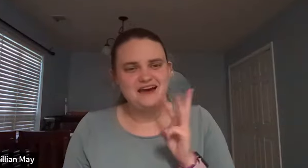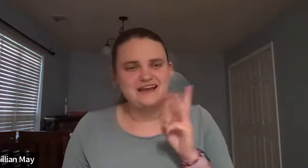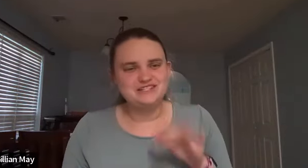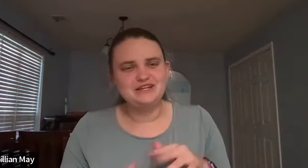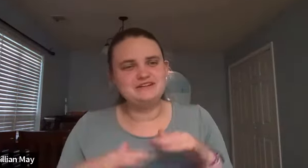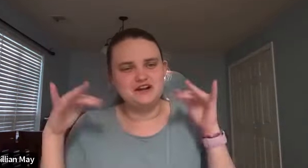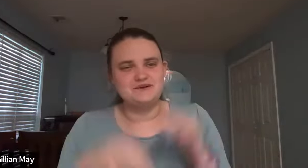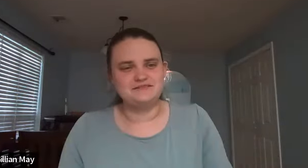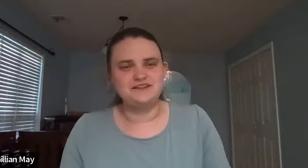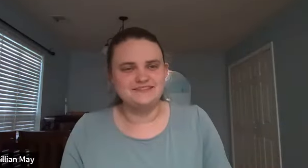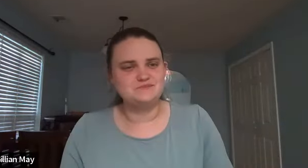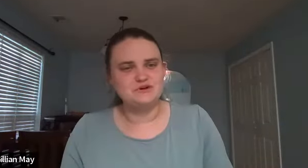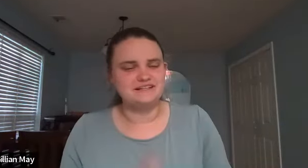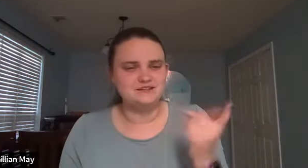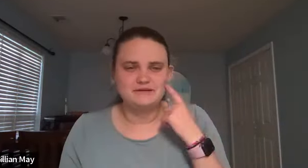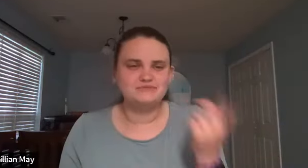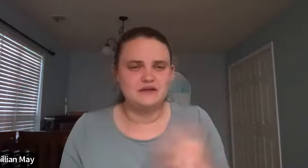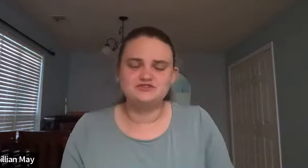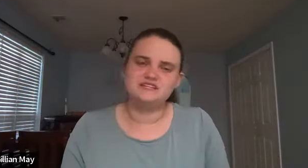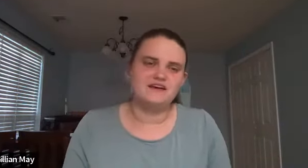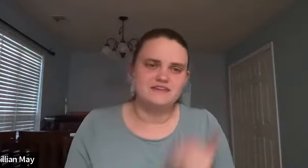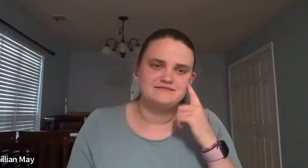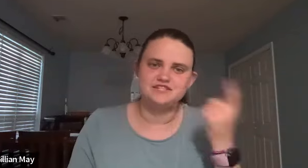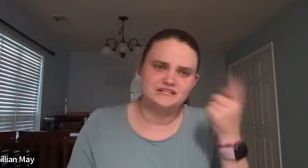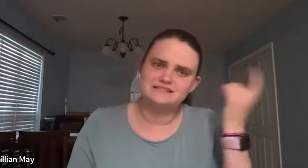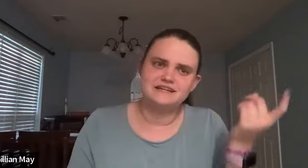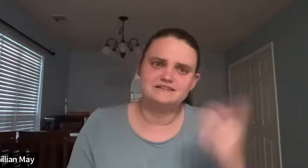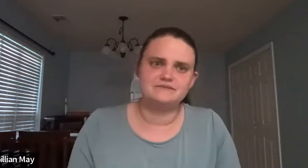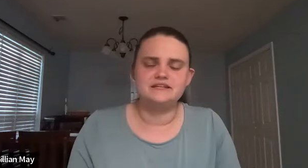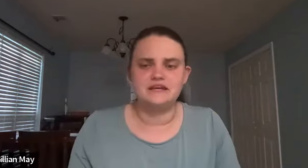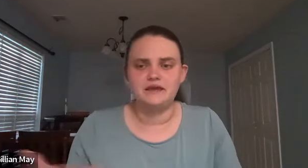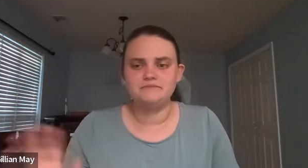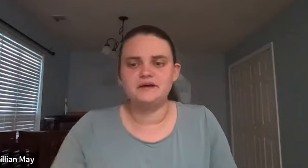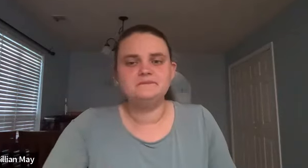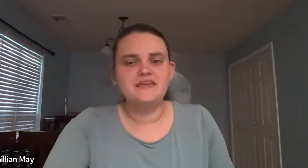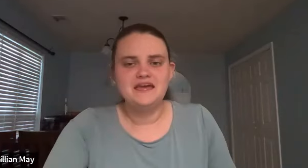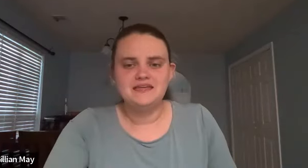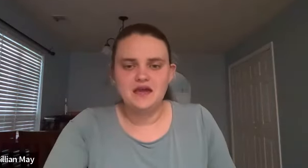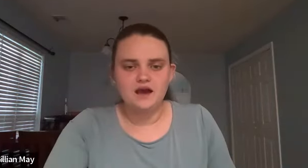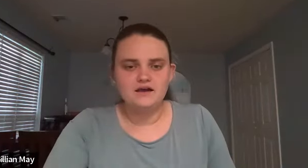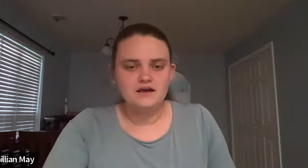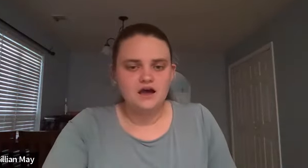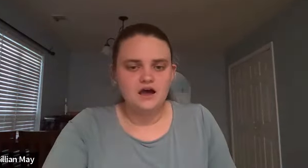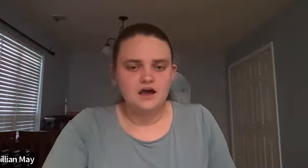I literally talked about a flood this morning. So interesting that didn't stick to me today, but yeah.